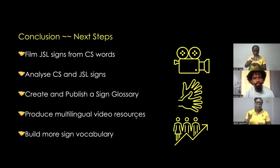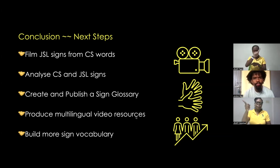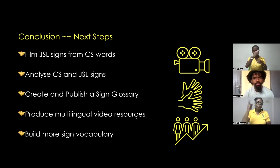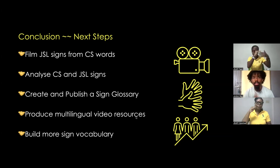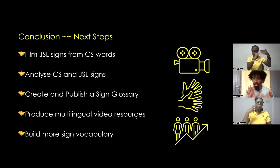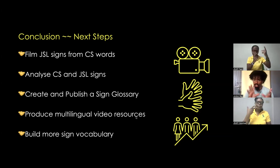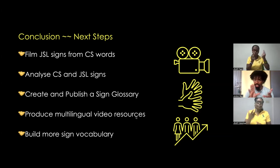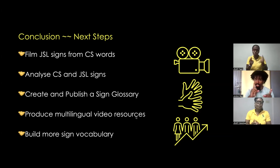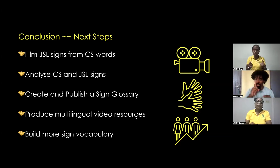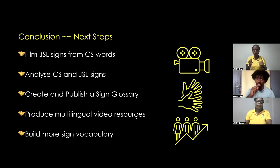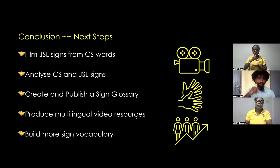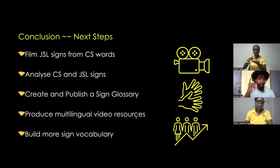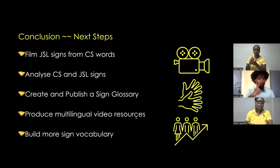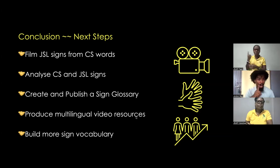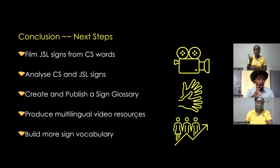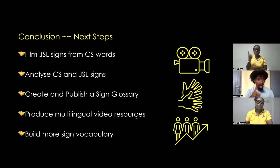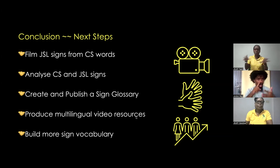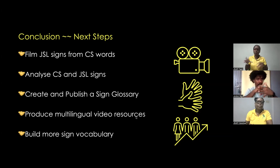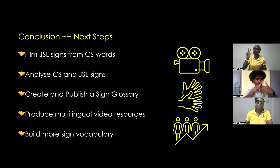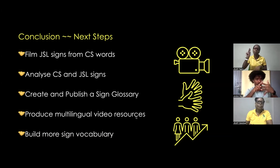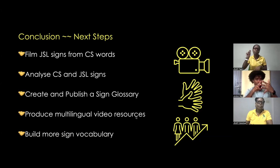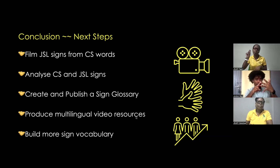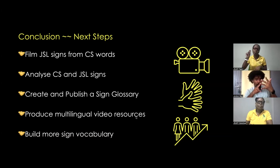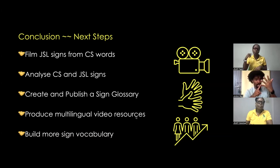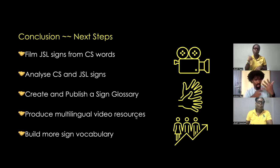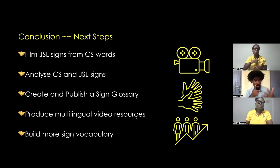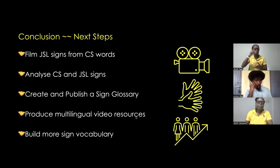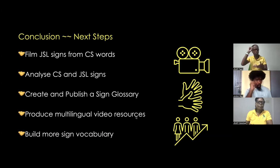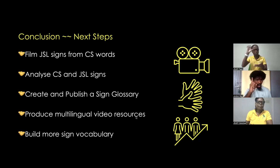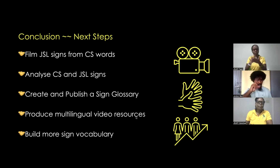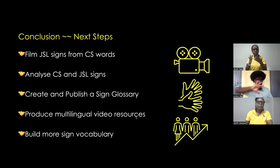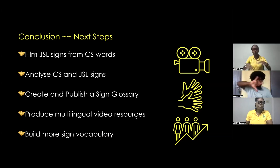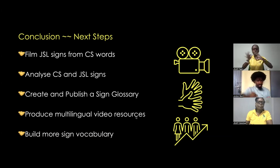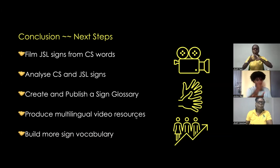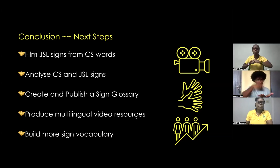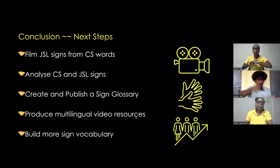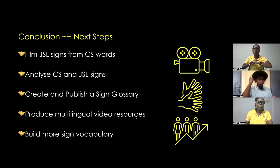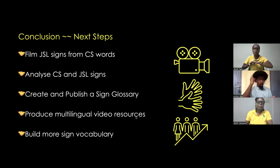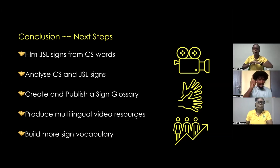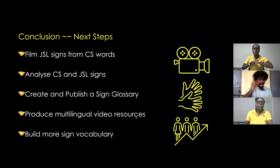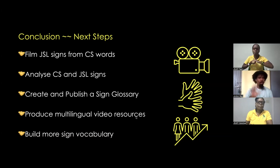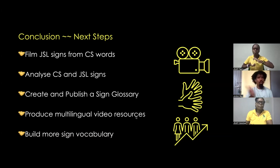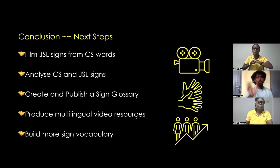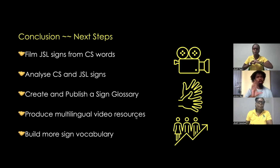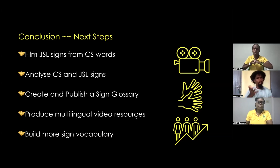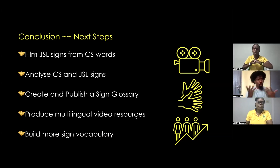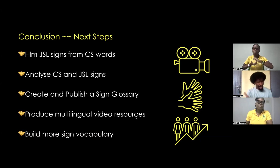And Tashi is saying, in addition to that, we don't only do just